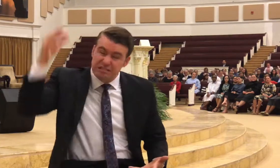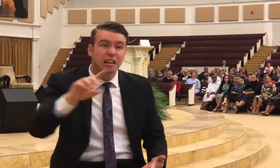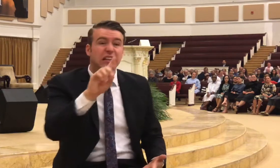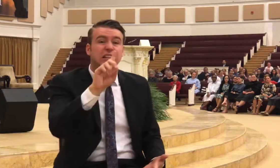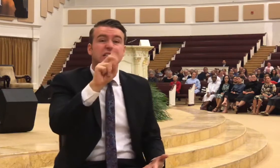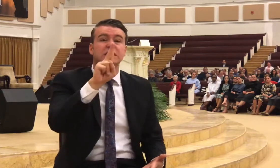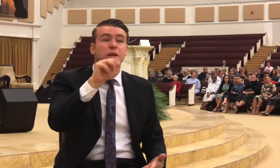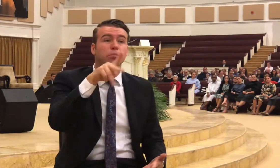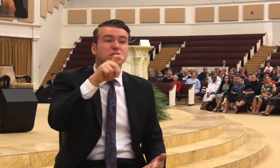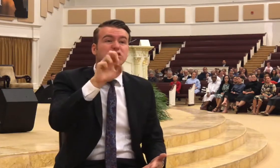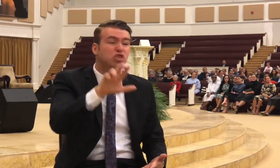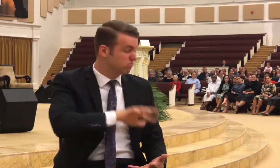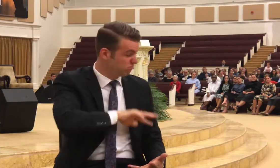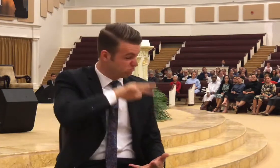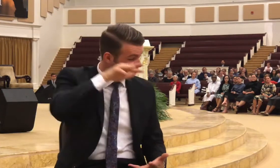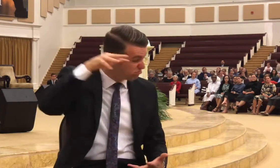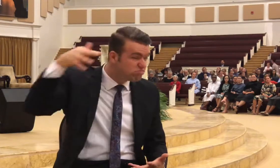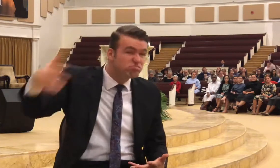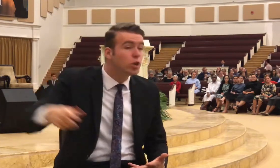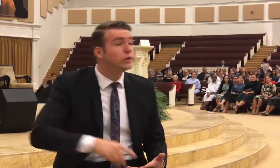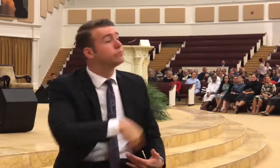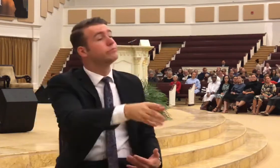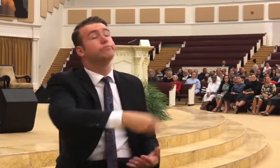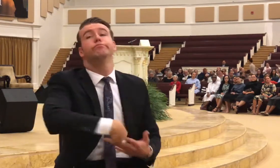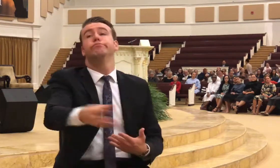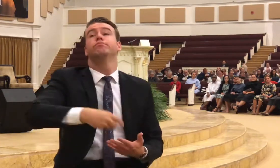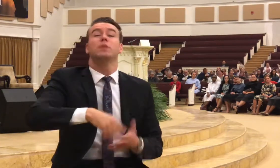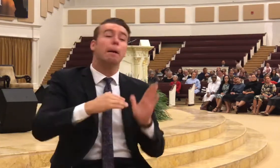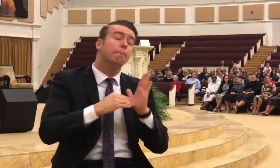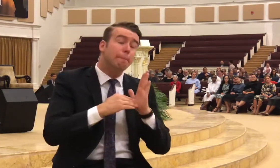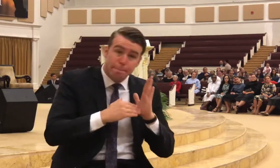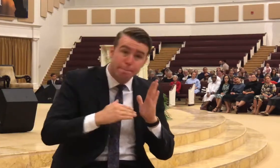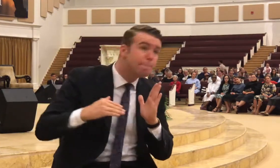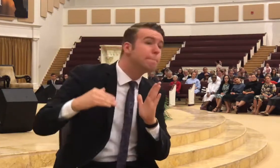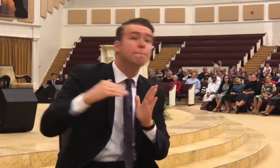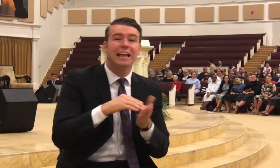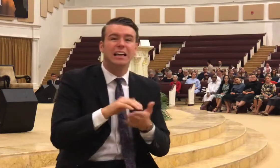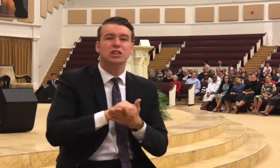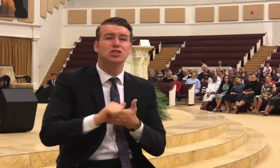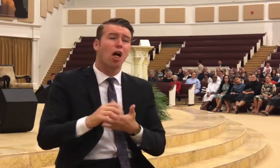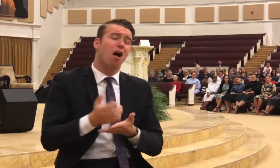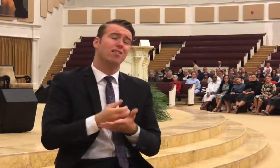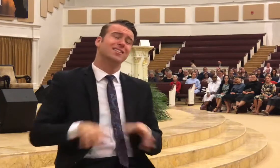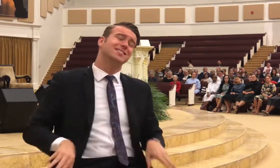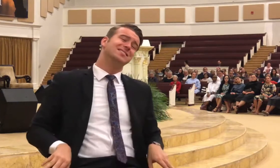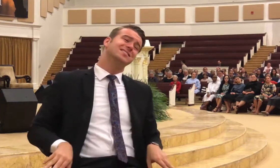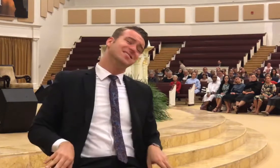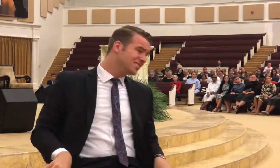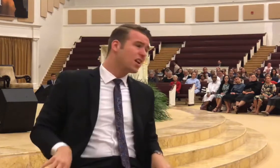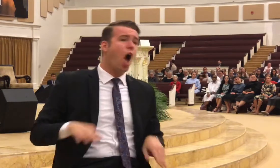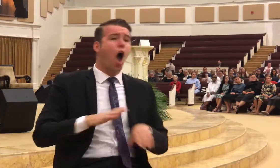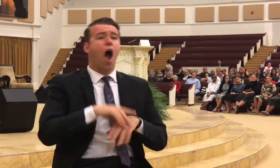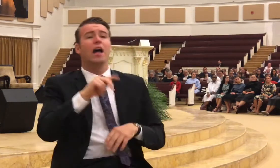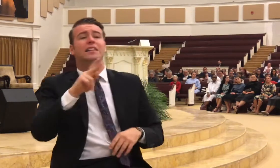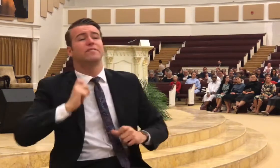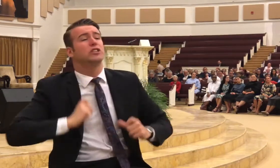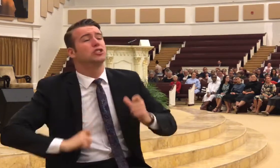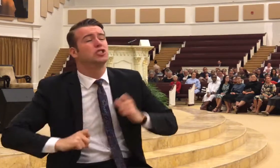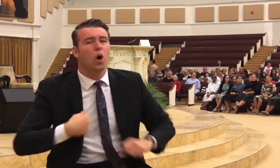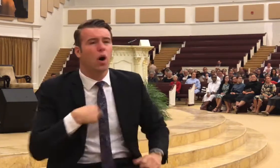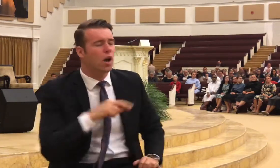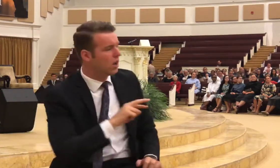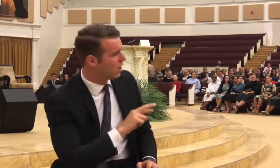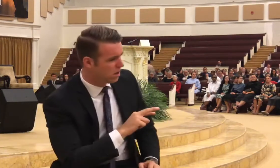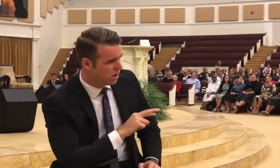nobody ever prayed for. They send them in and they just send them millions of dollars and they jet setting around the country on this show and that show. And I'm thinking,